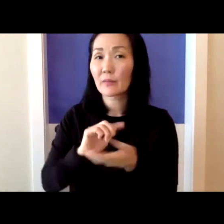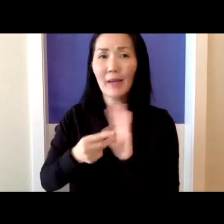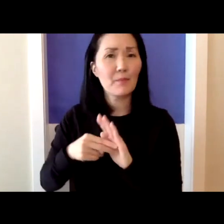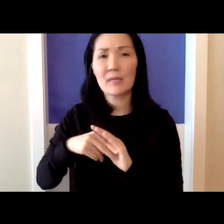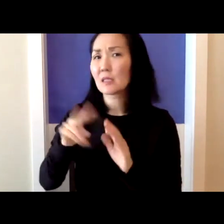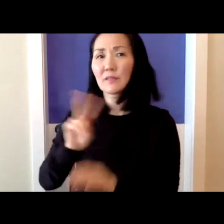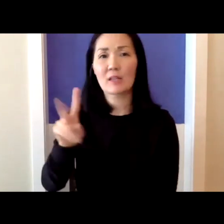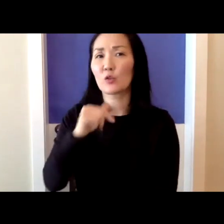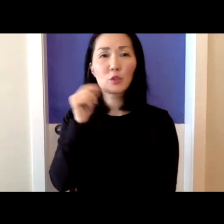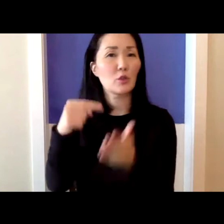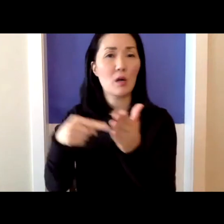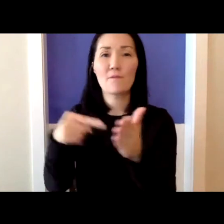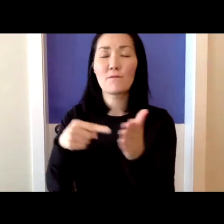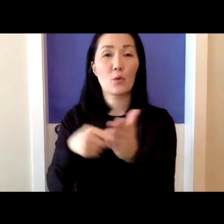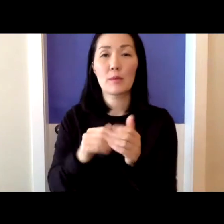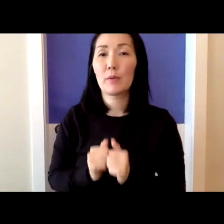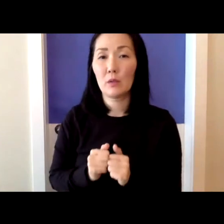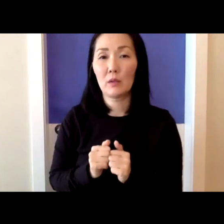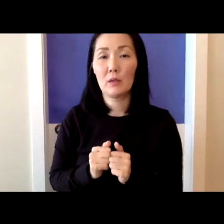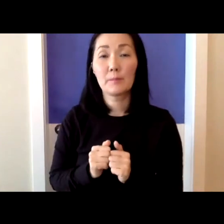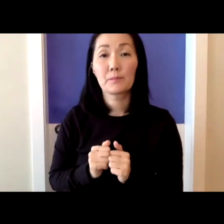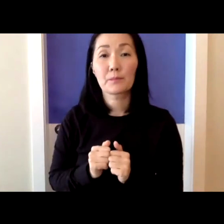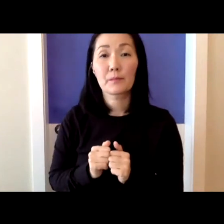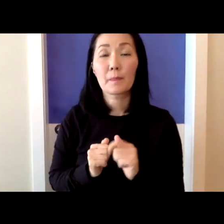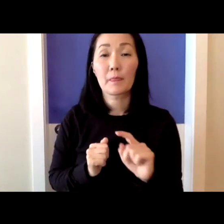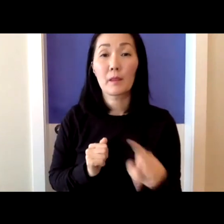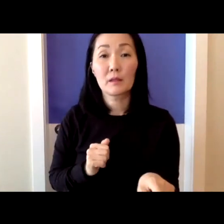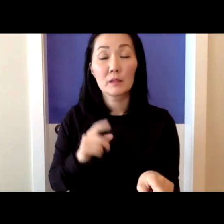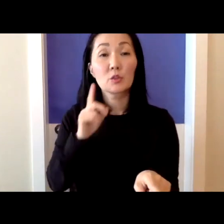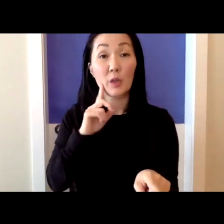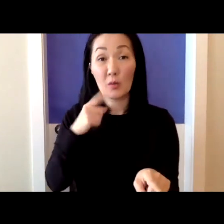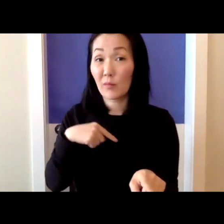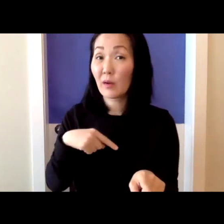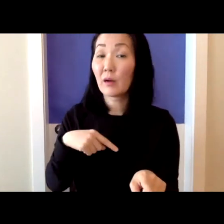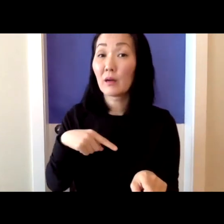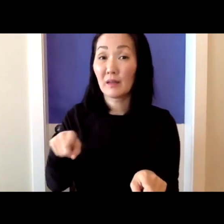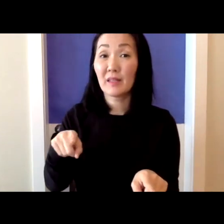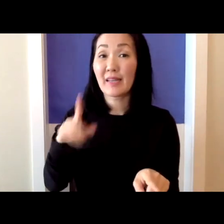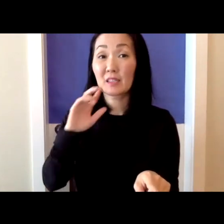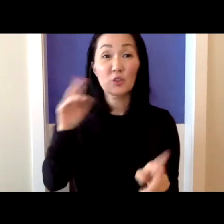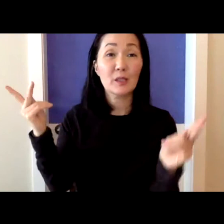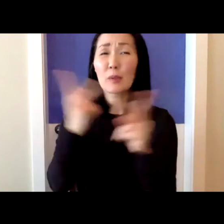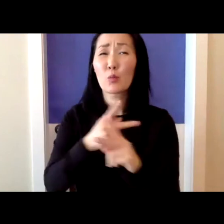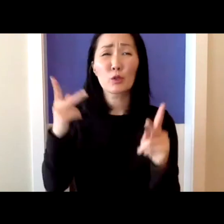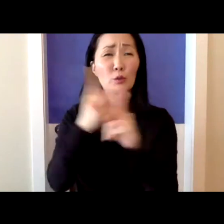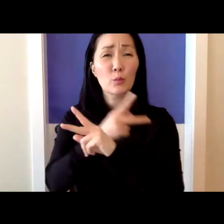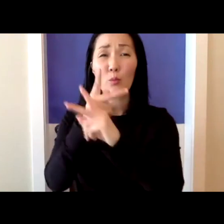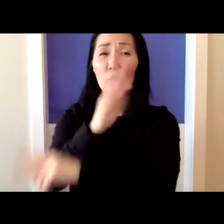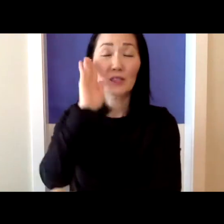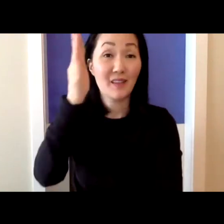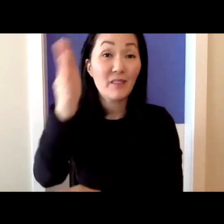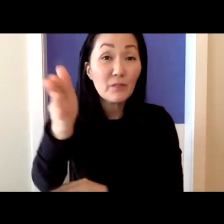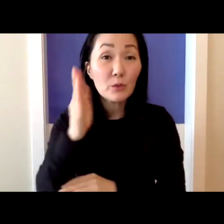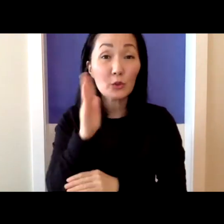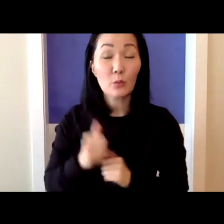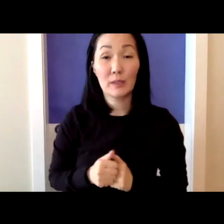is, but these jobs with high volume jobs with a high paying salary is going to make things just that much worse. You'll likely hear